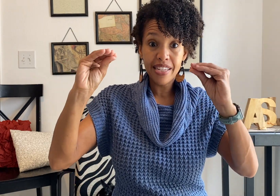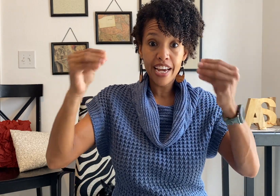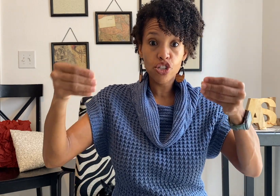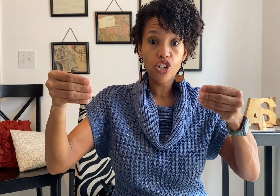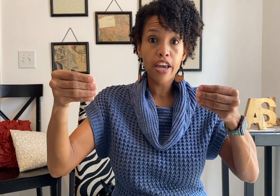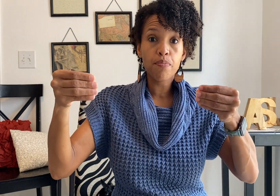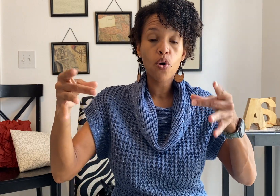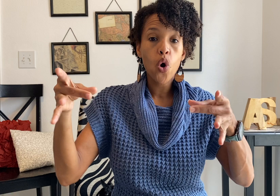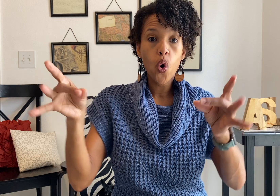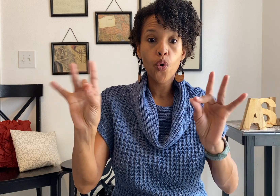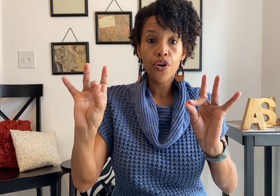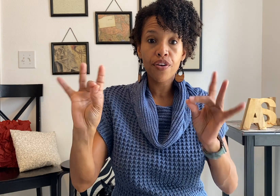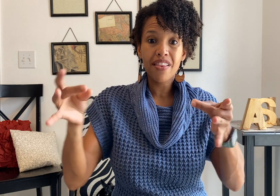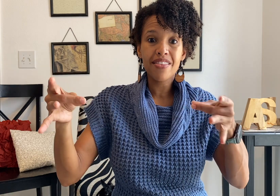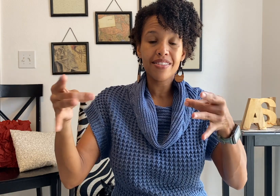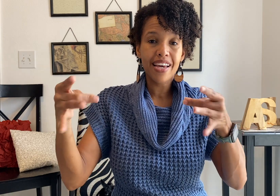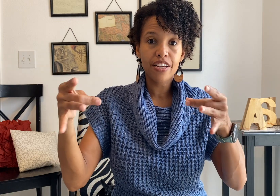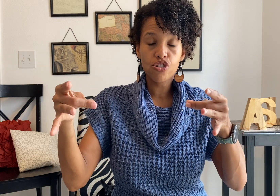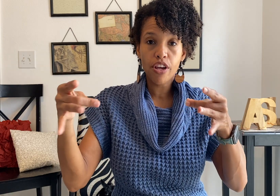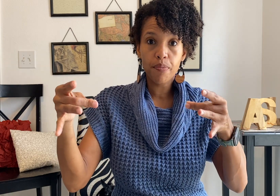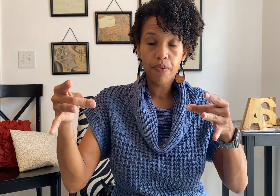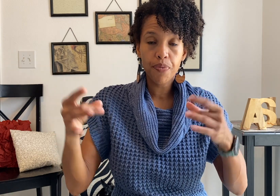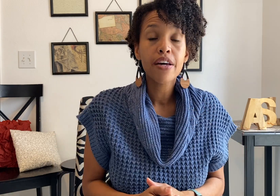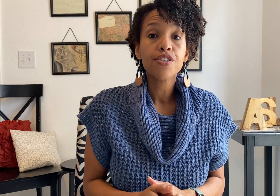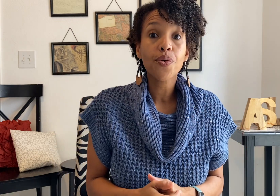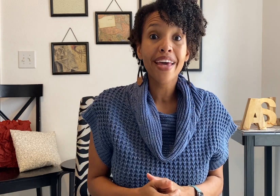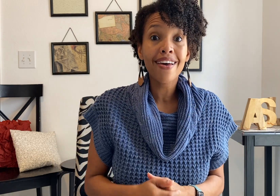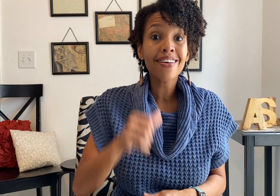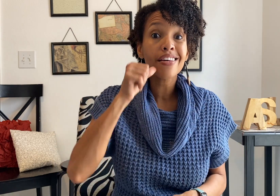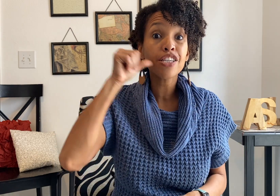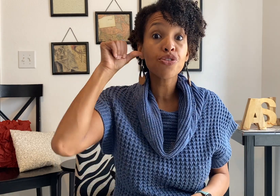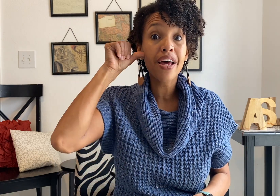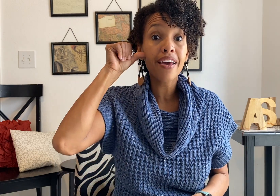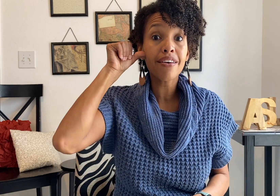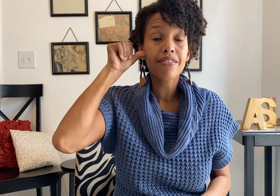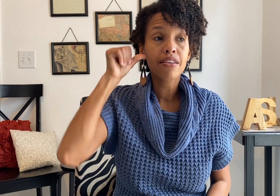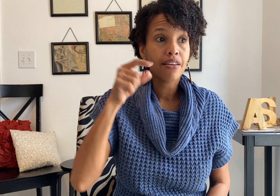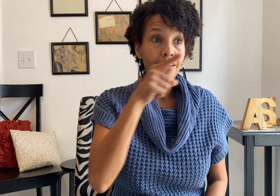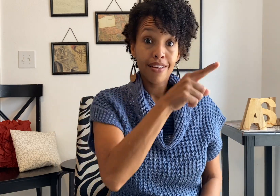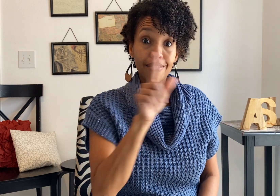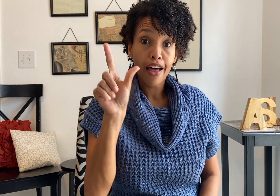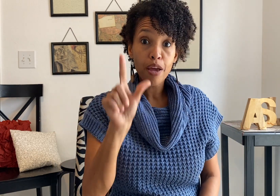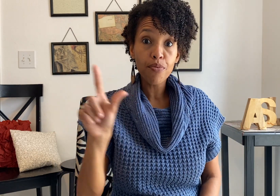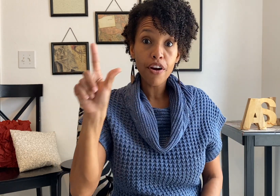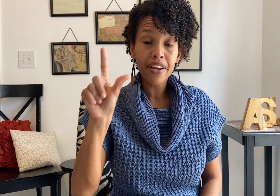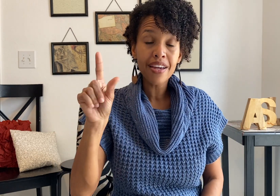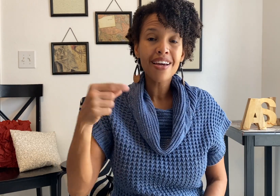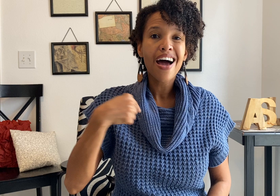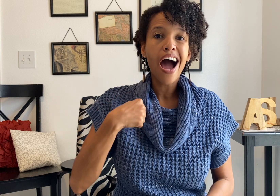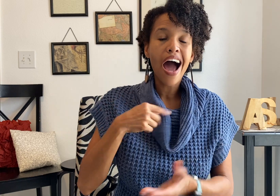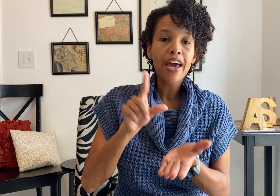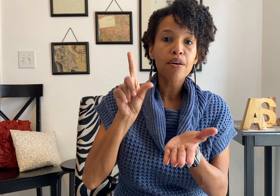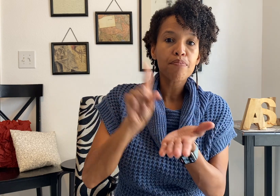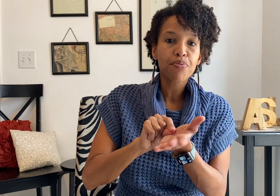hand shape or this hand shape. So again, yesterday, library, I